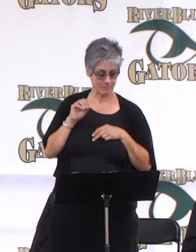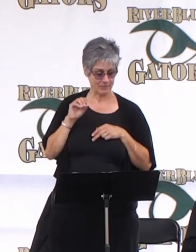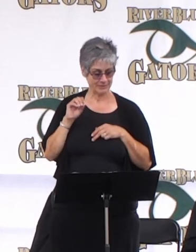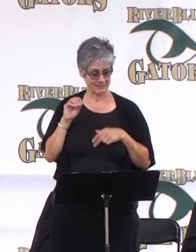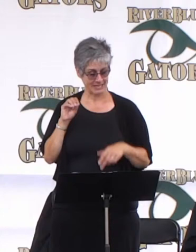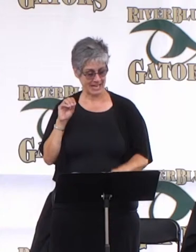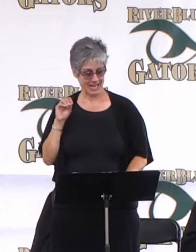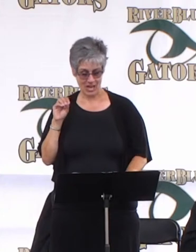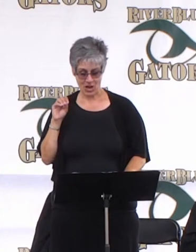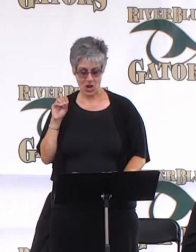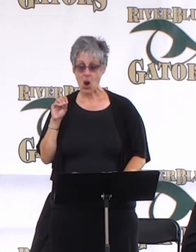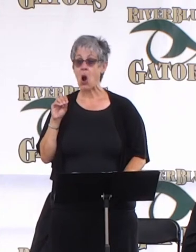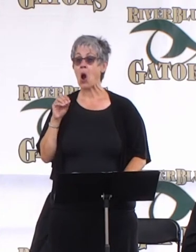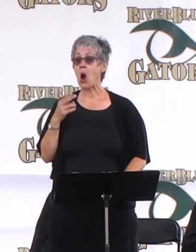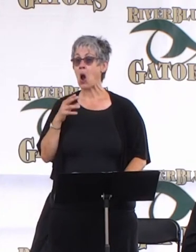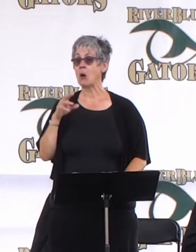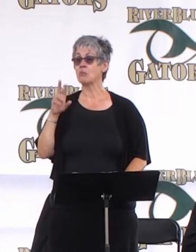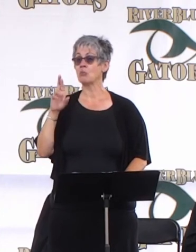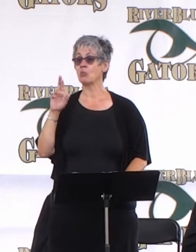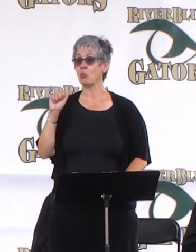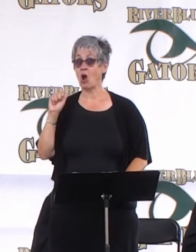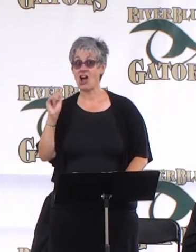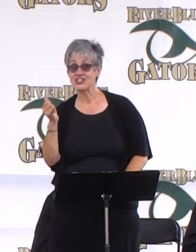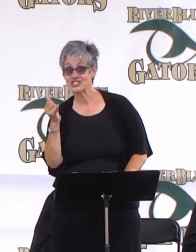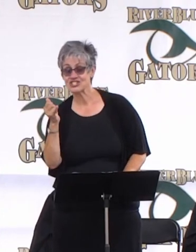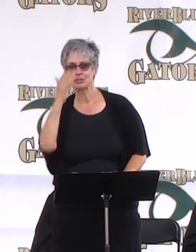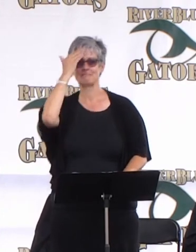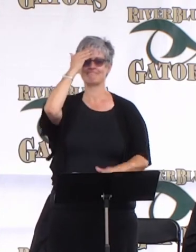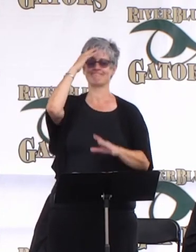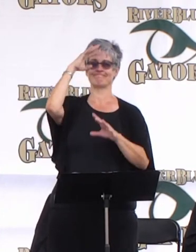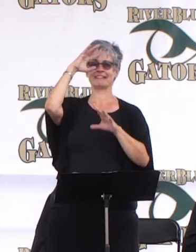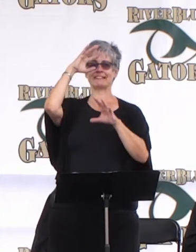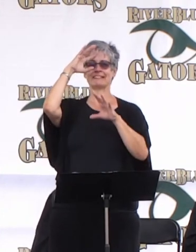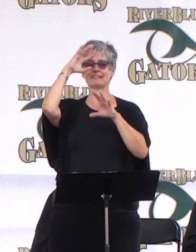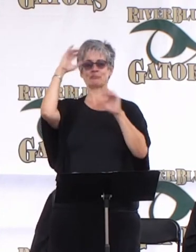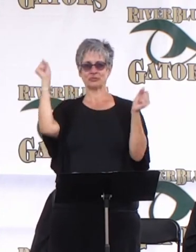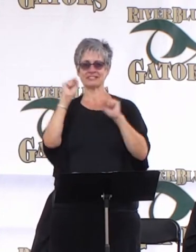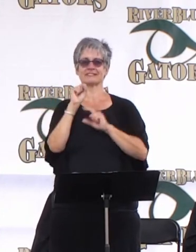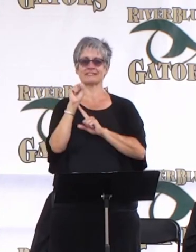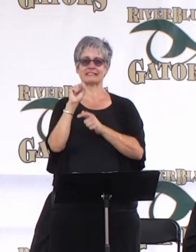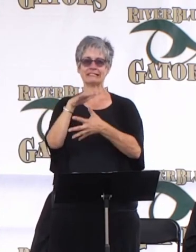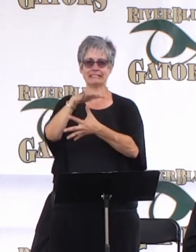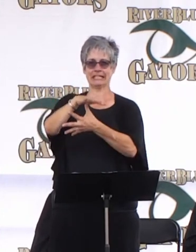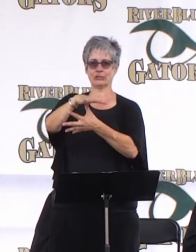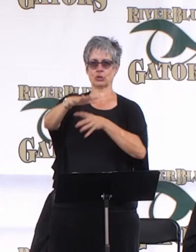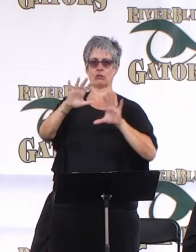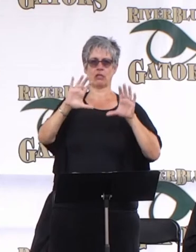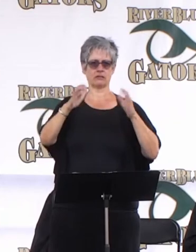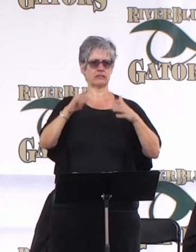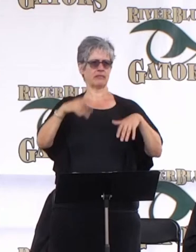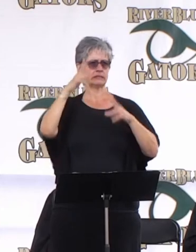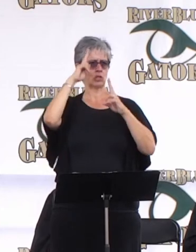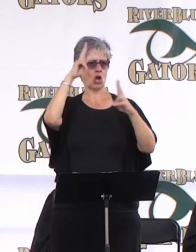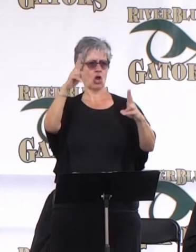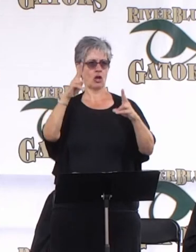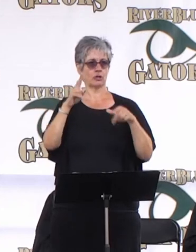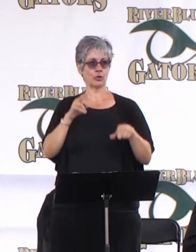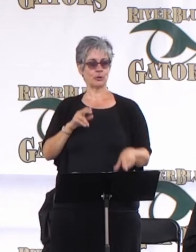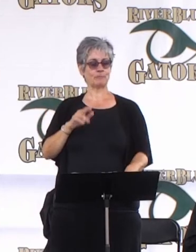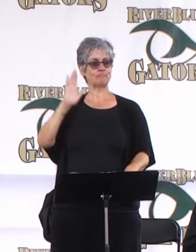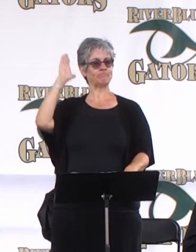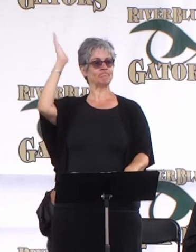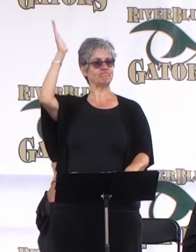and you may better know me as the senior class president. It is truly an honor to be delivering this speech today, or address to the class, as Ms. Cunningham likes to call